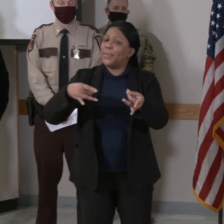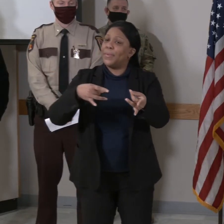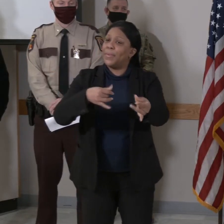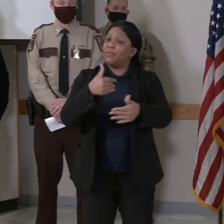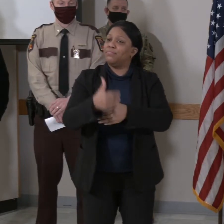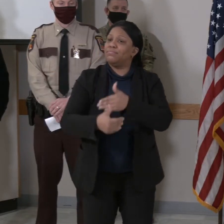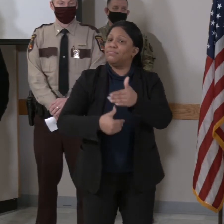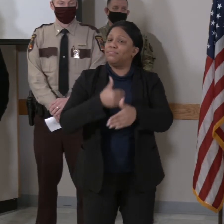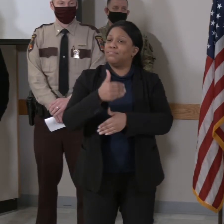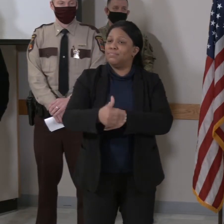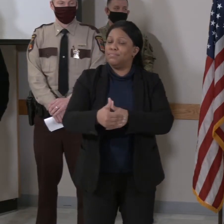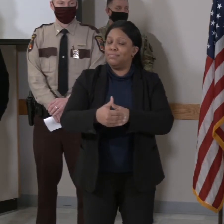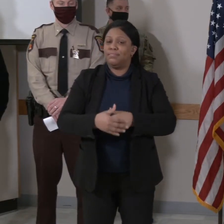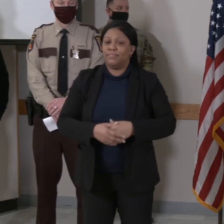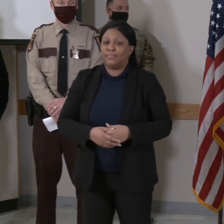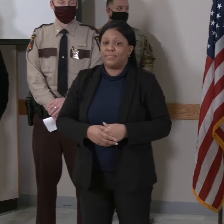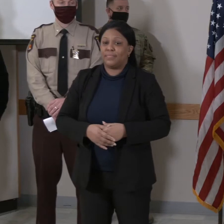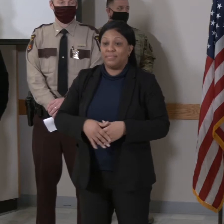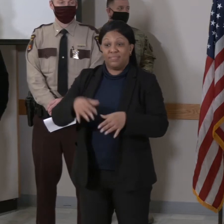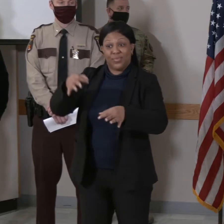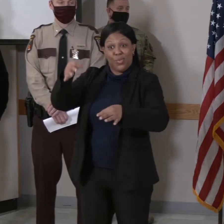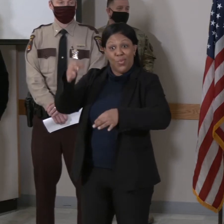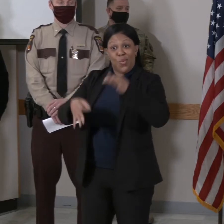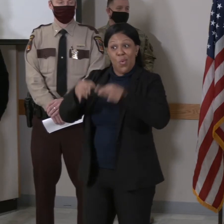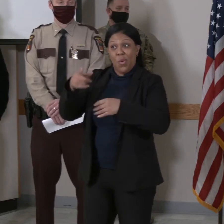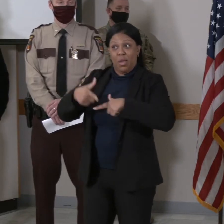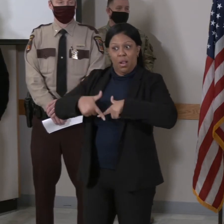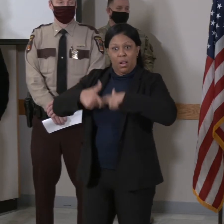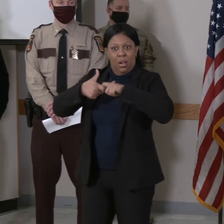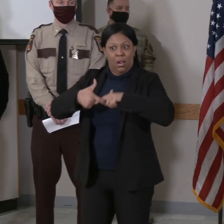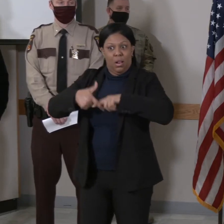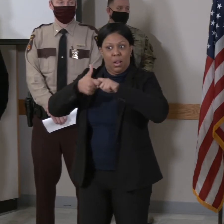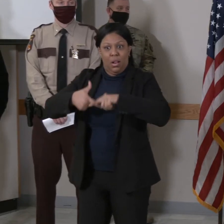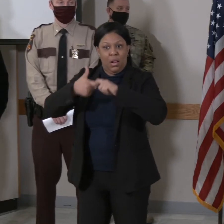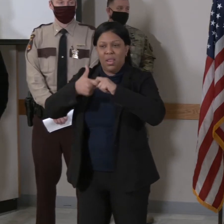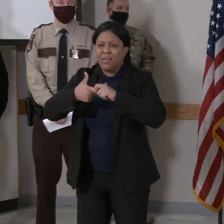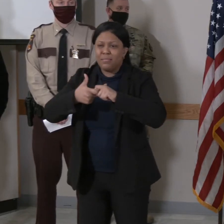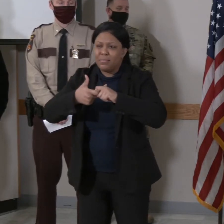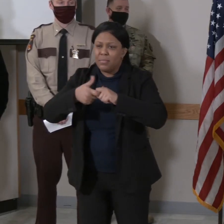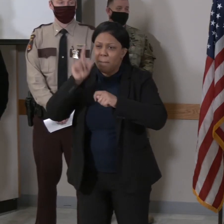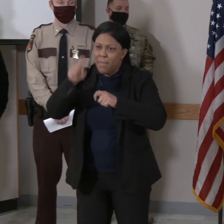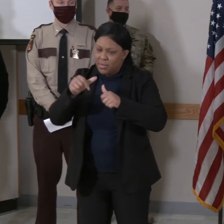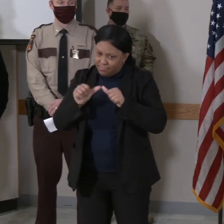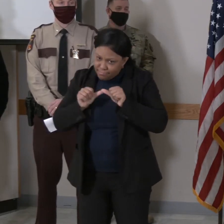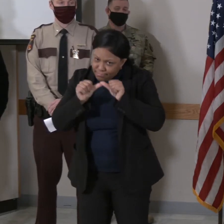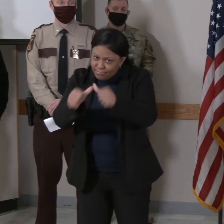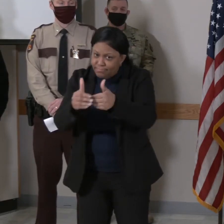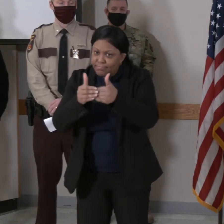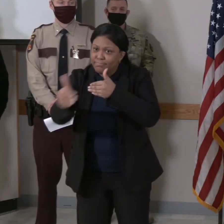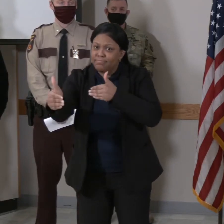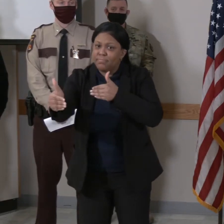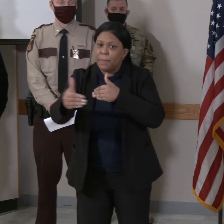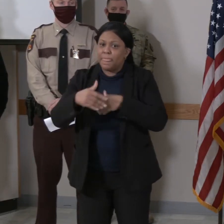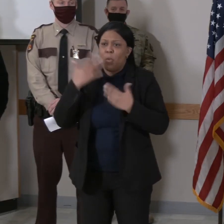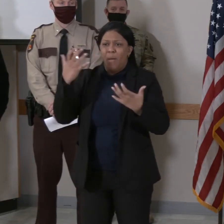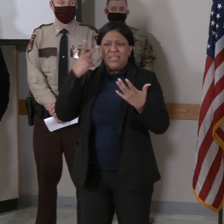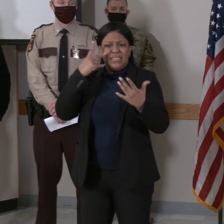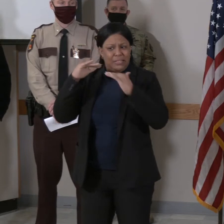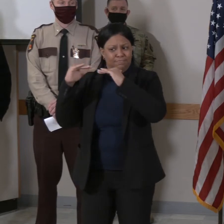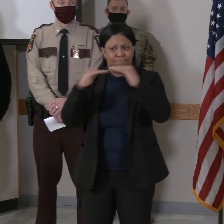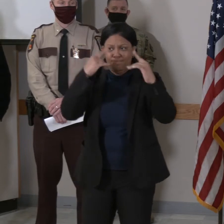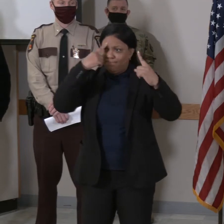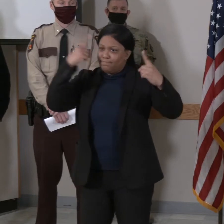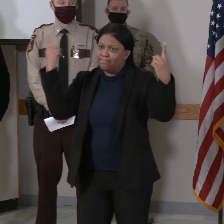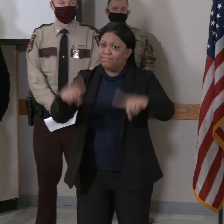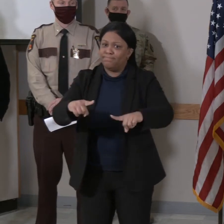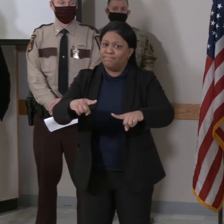The court needs to go on. We all want to see justice served, In order for that to happen, everybody